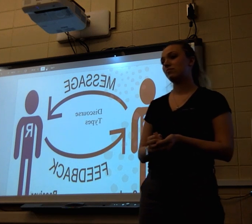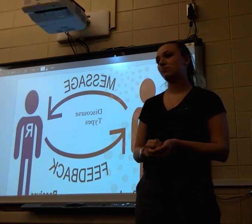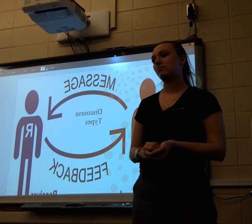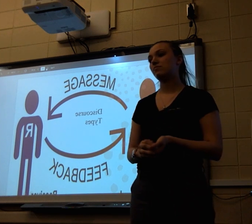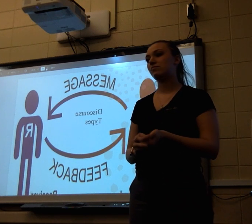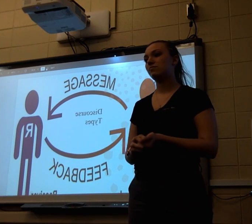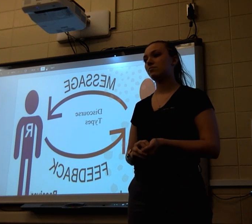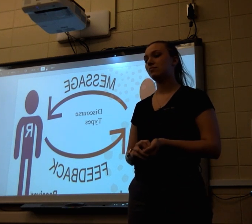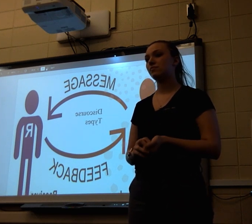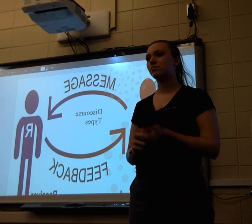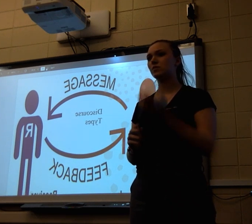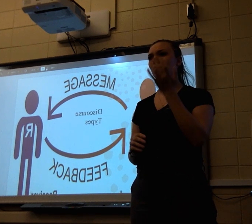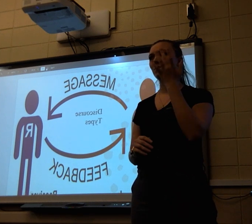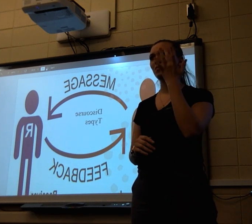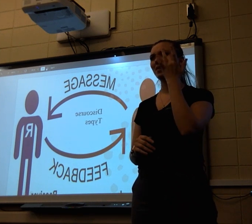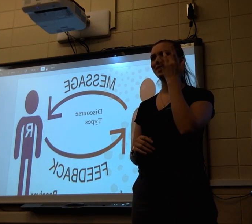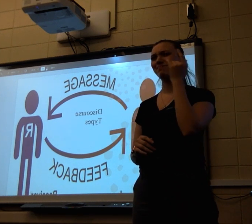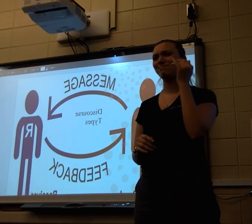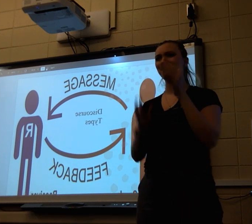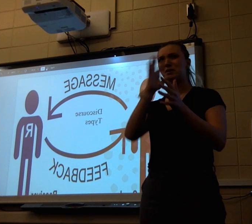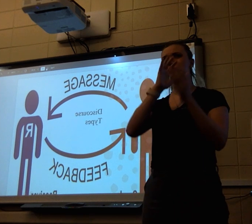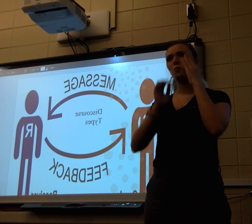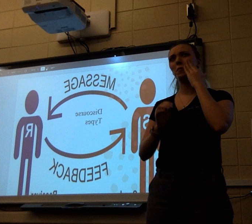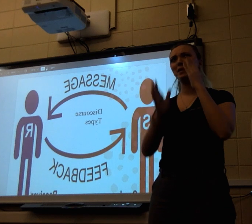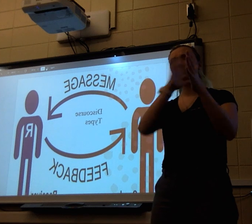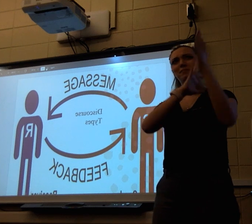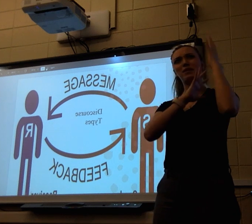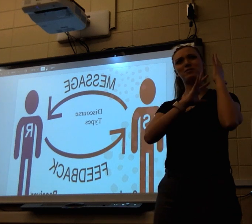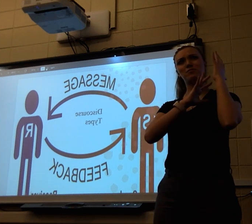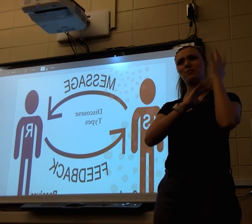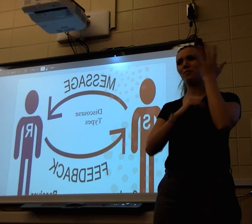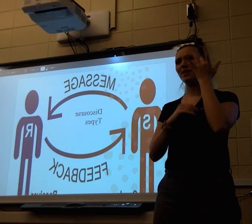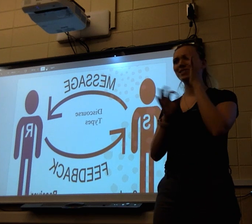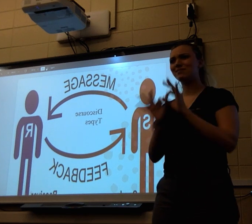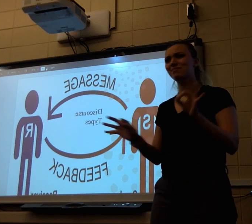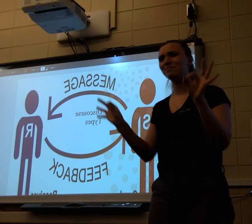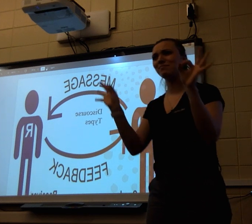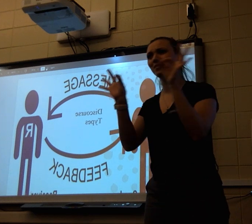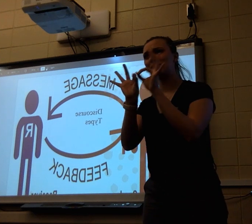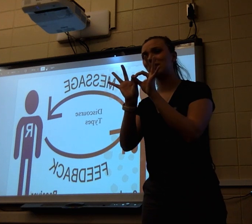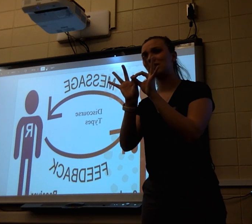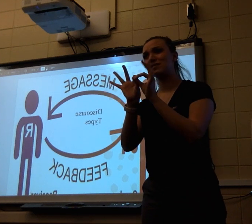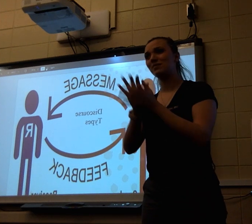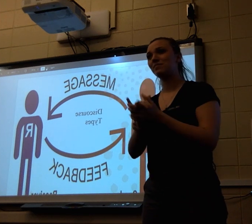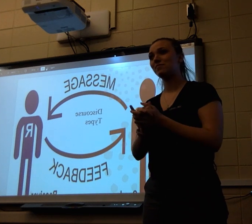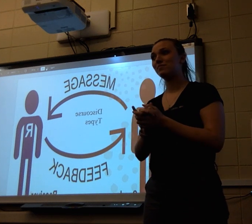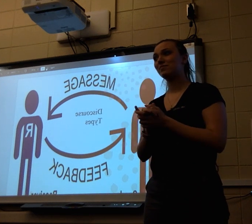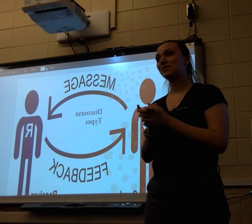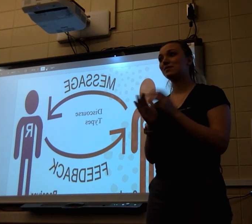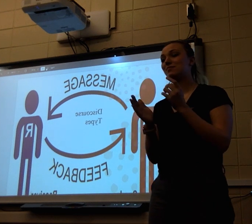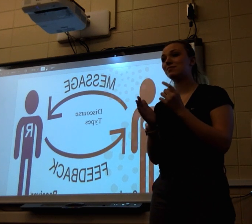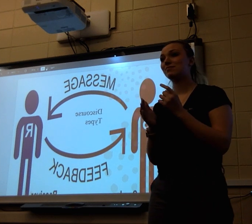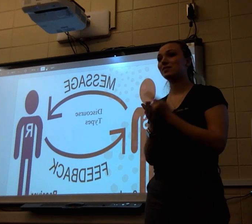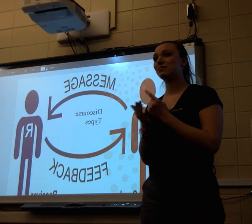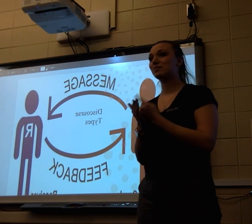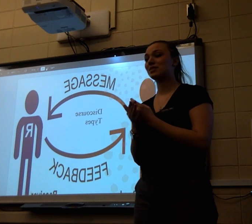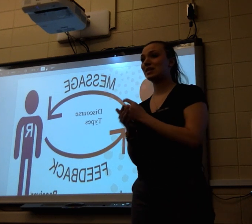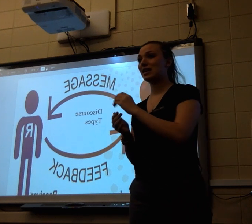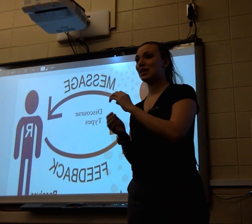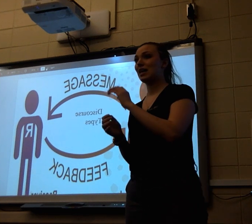Why does that matter? Interpreters will get caught sometimes when they're working from ASL to English. What are some things that